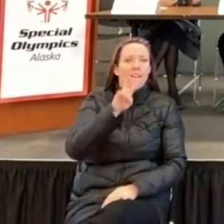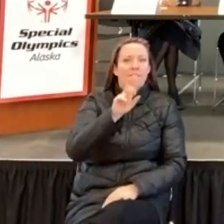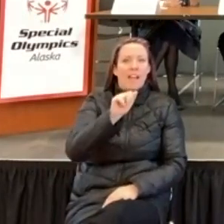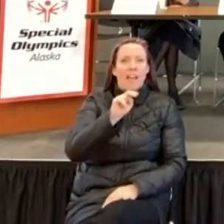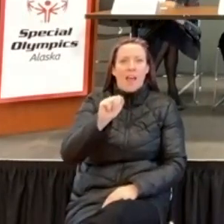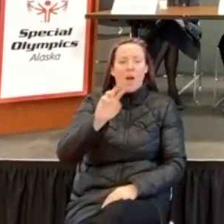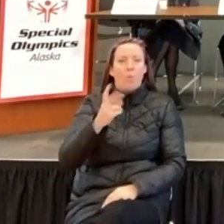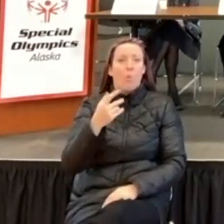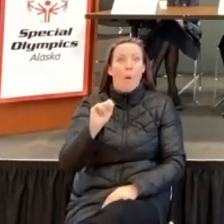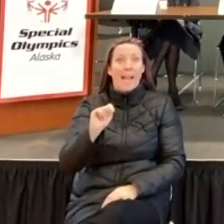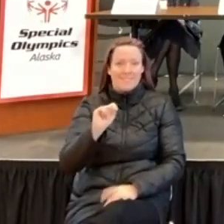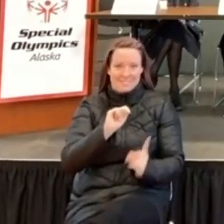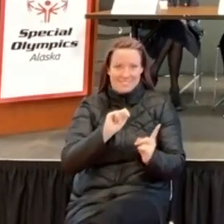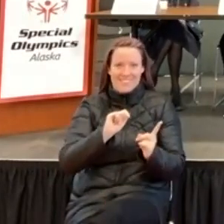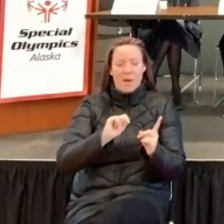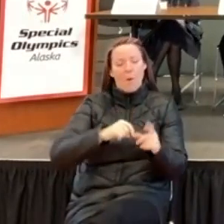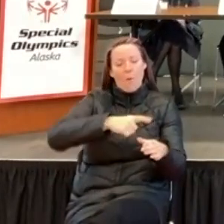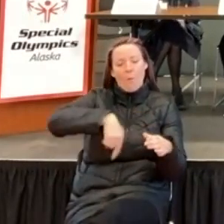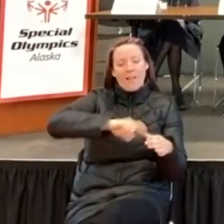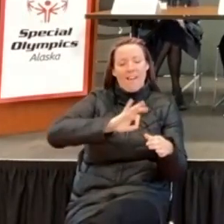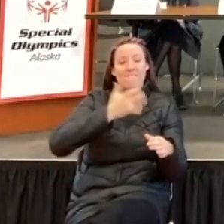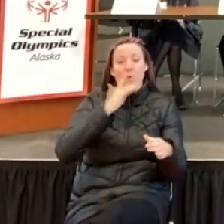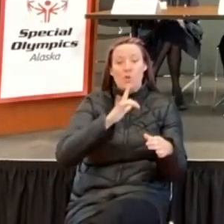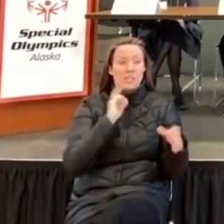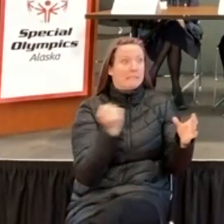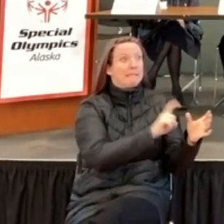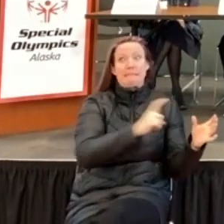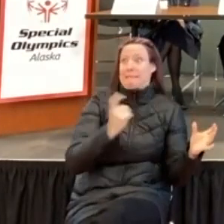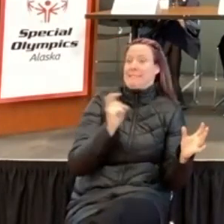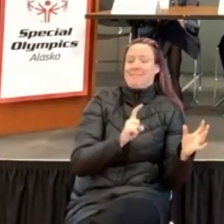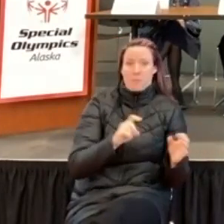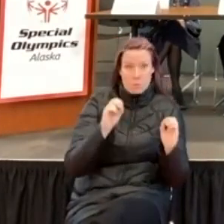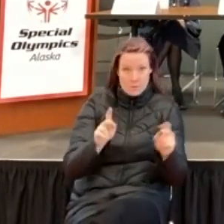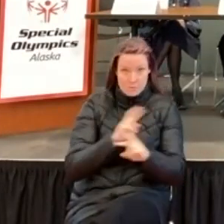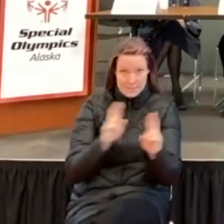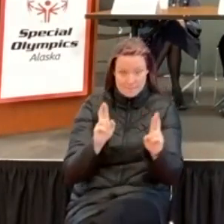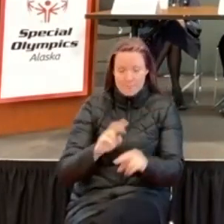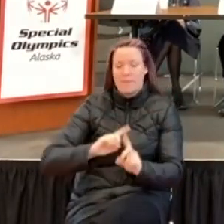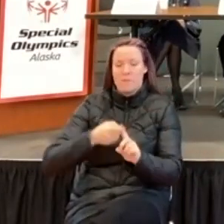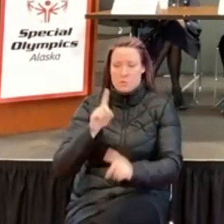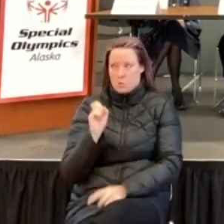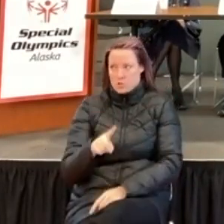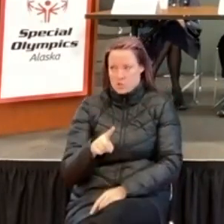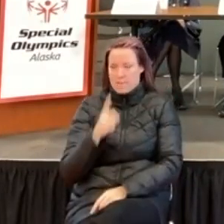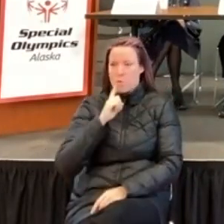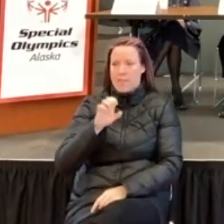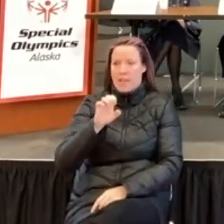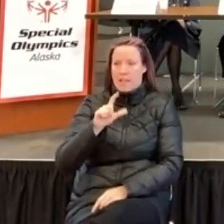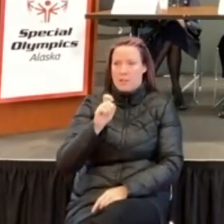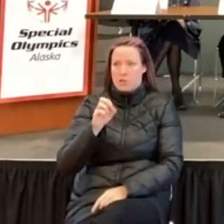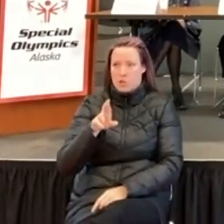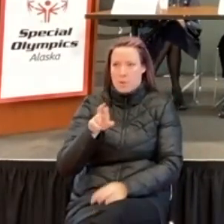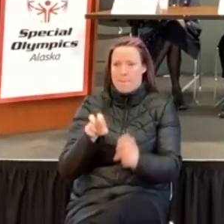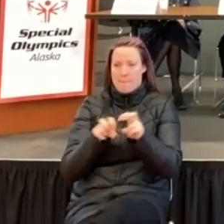make sure that we just pass the mic on for the questions. Okay, you ready? First question for our elder panel